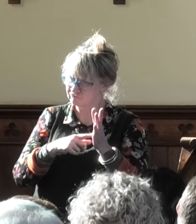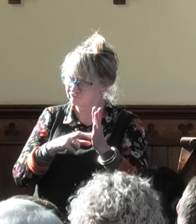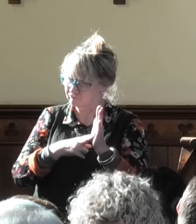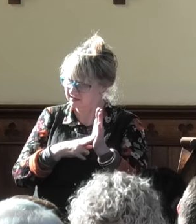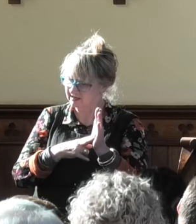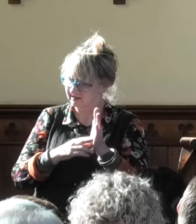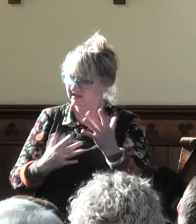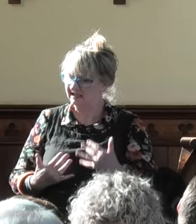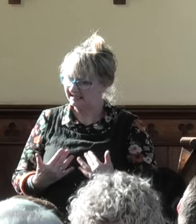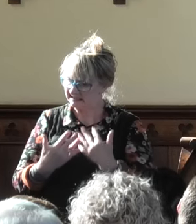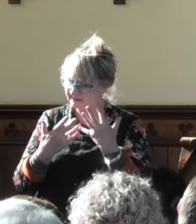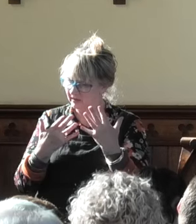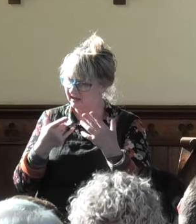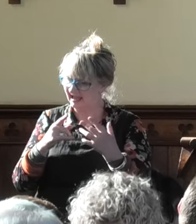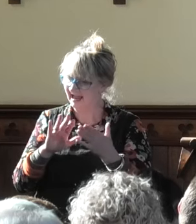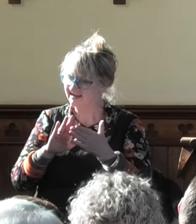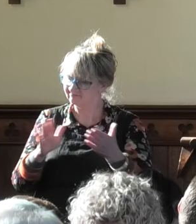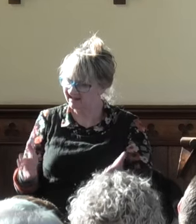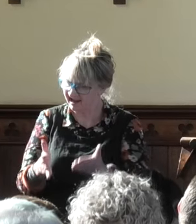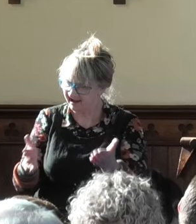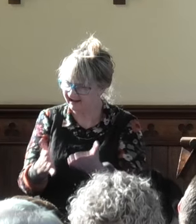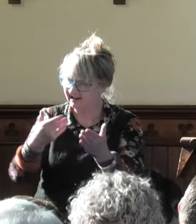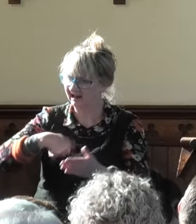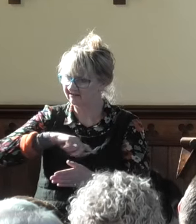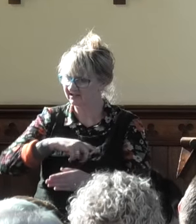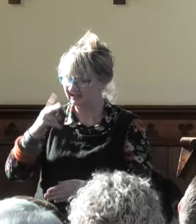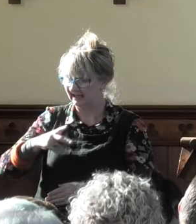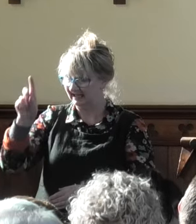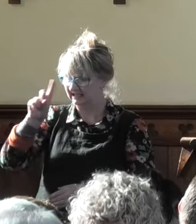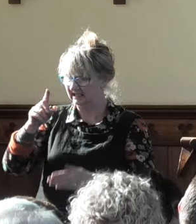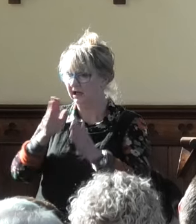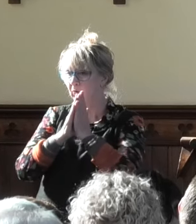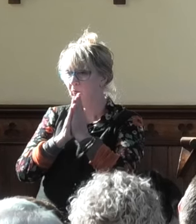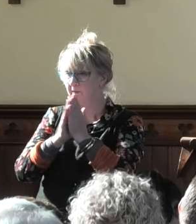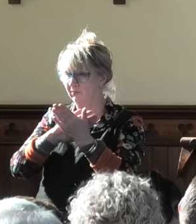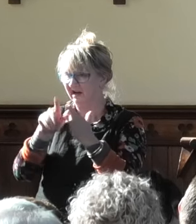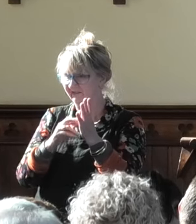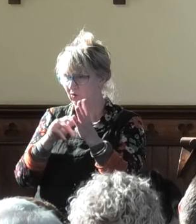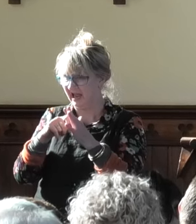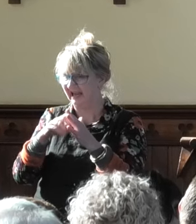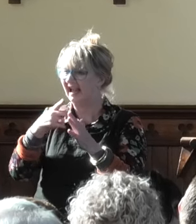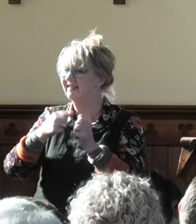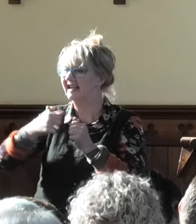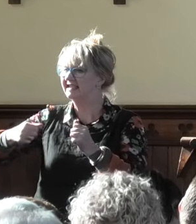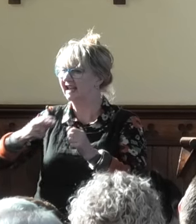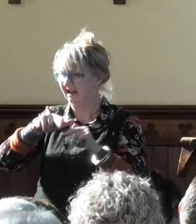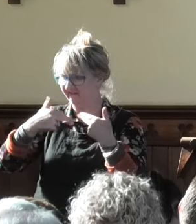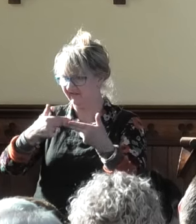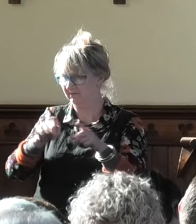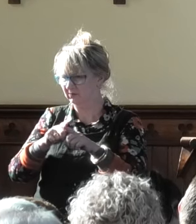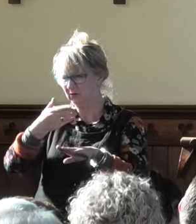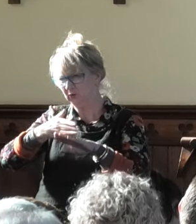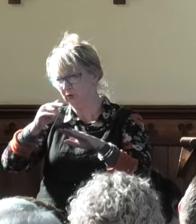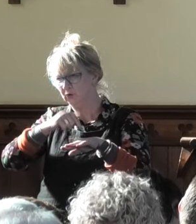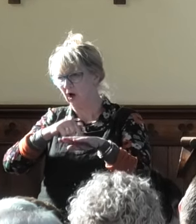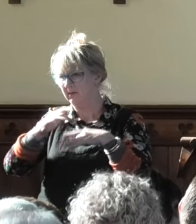and encourage us. And again today, God, we pray for Hank and the extended family as they adjust to this new stage of life. Grant